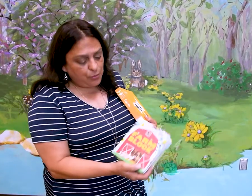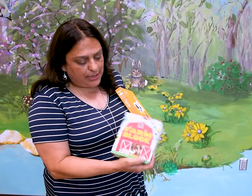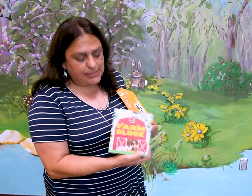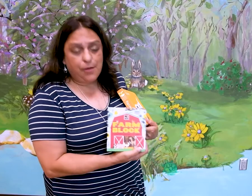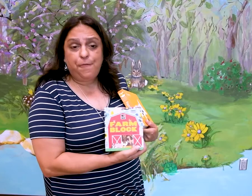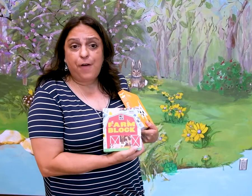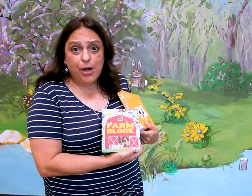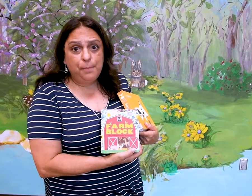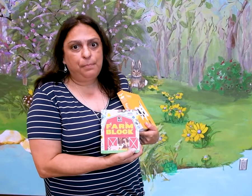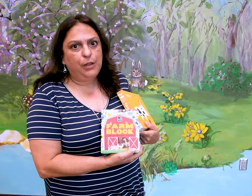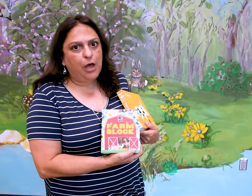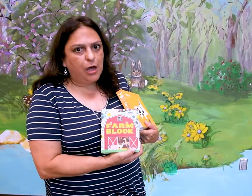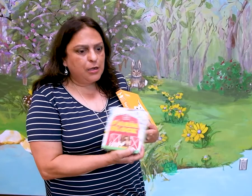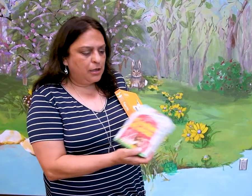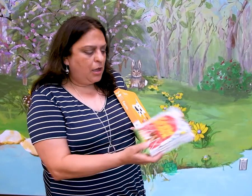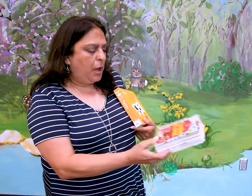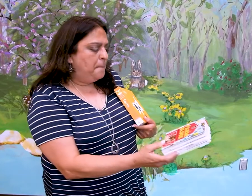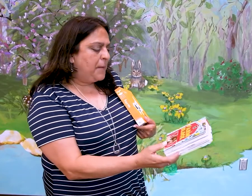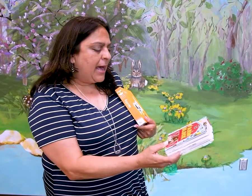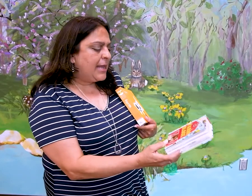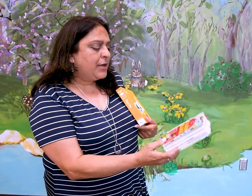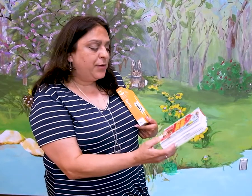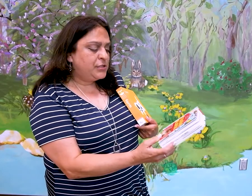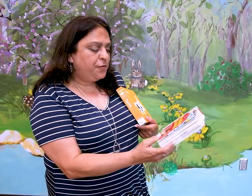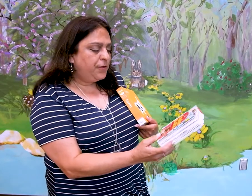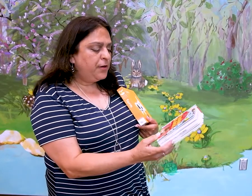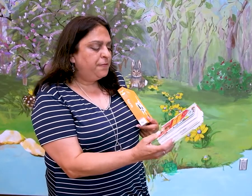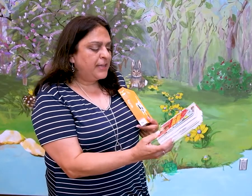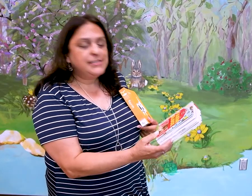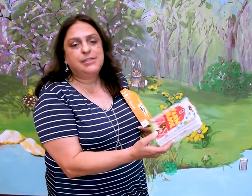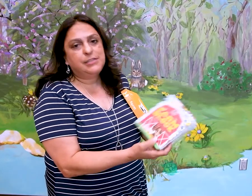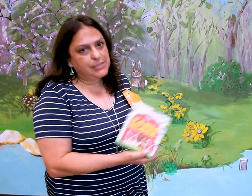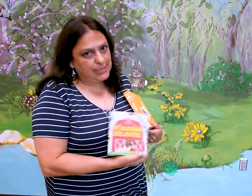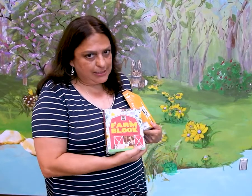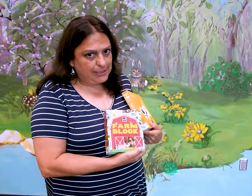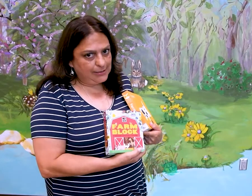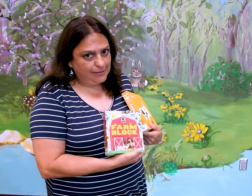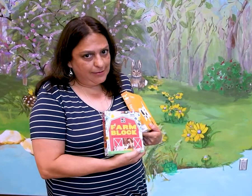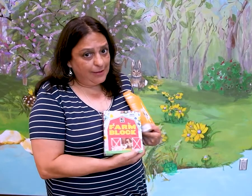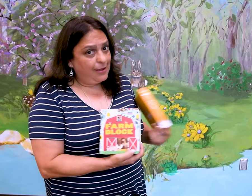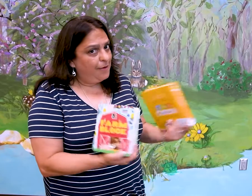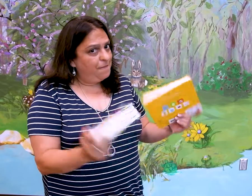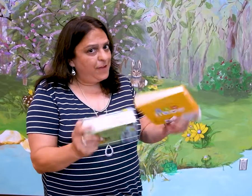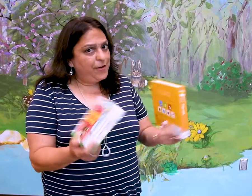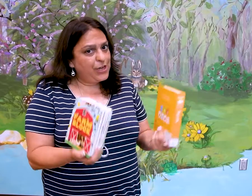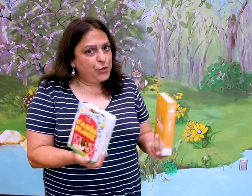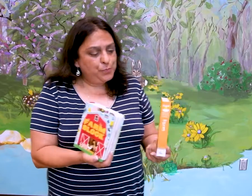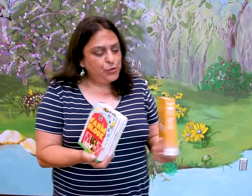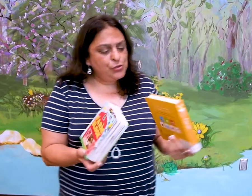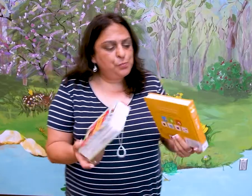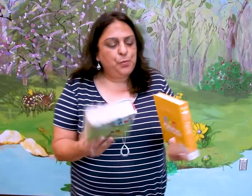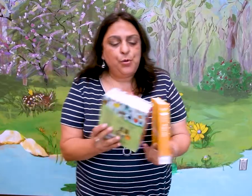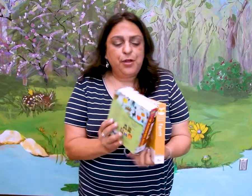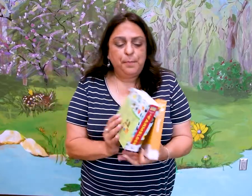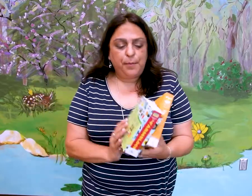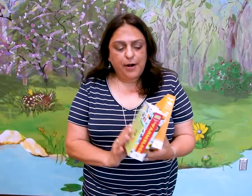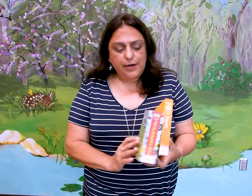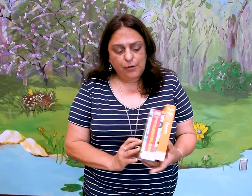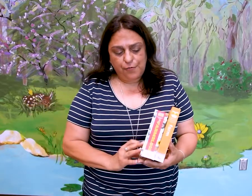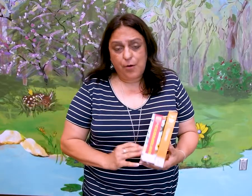is Farm Block by Christopher Francis Shelley. Very good books. Both are part of our